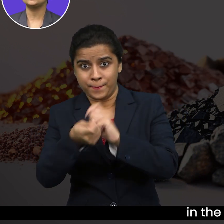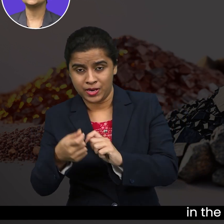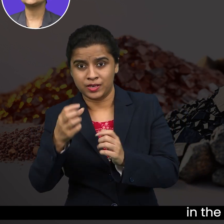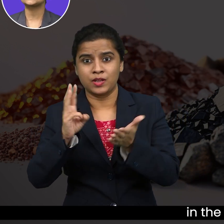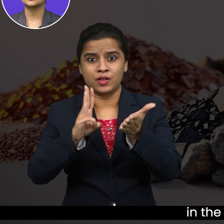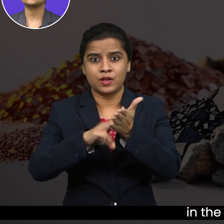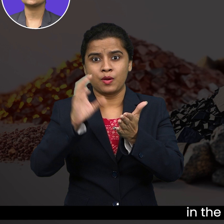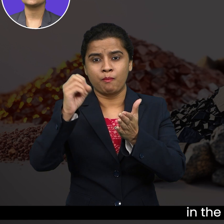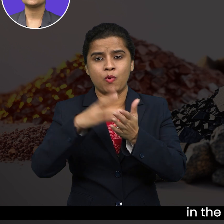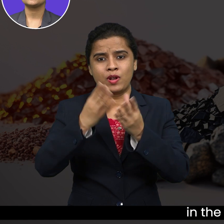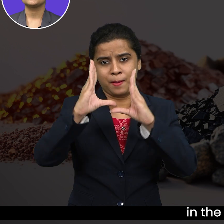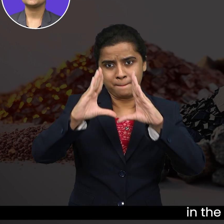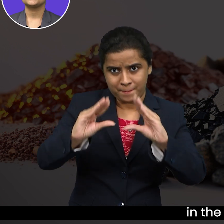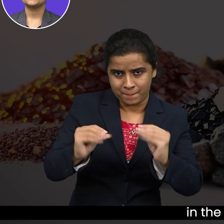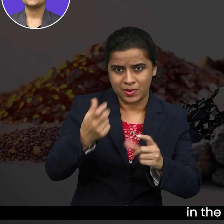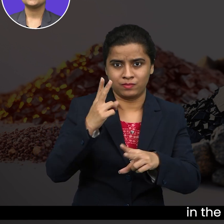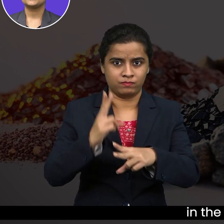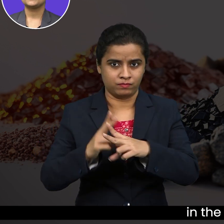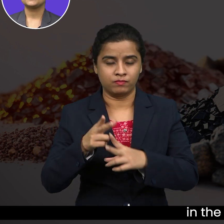in the molten state.